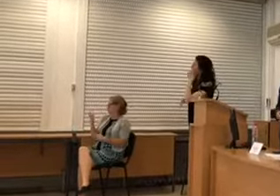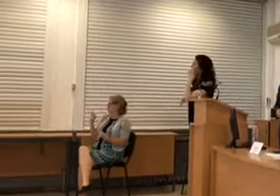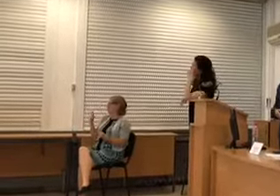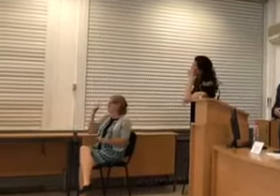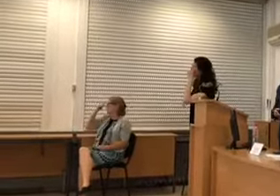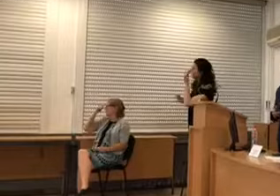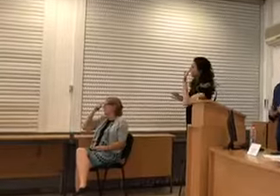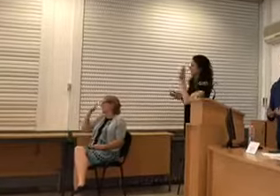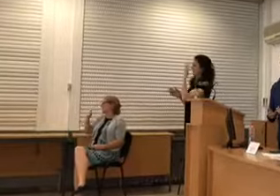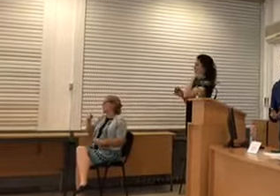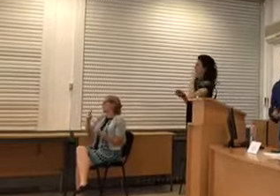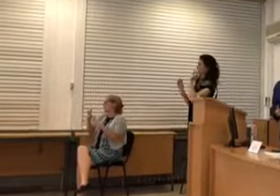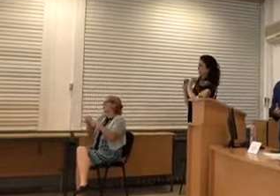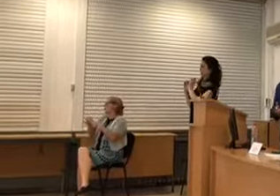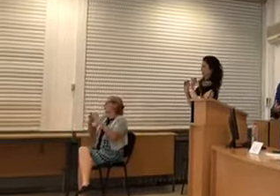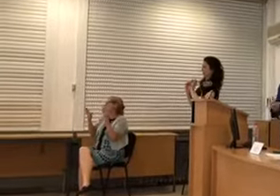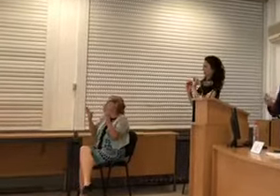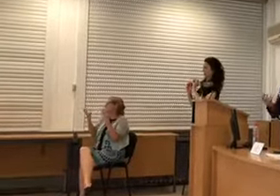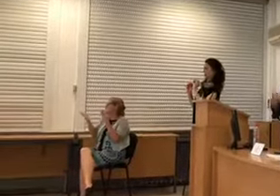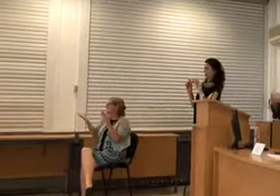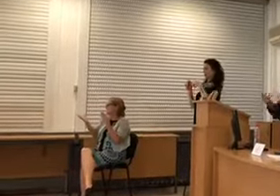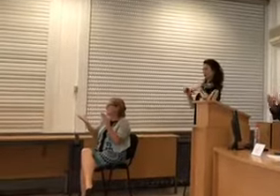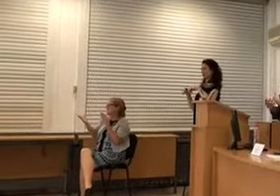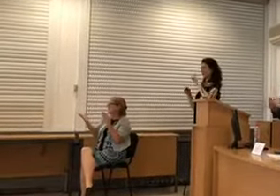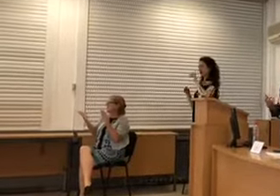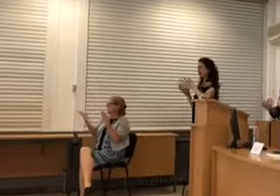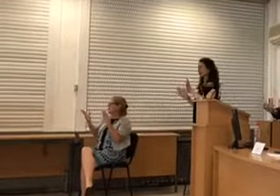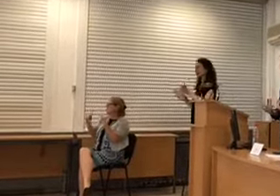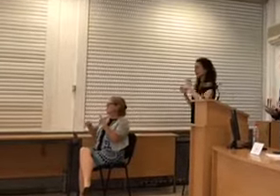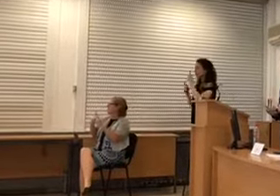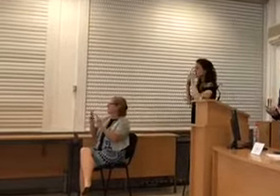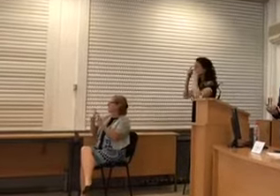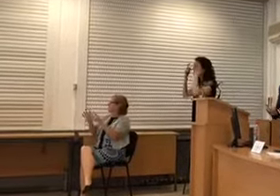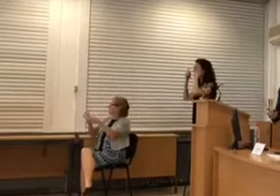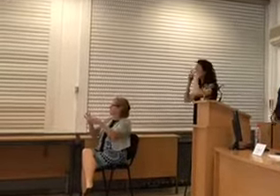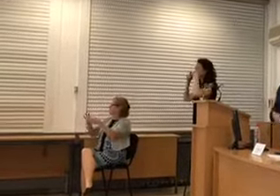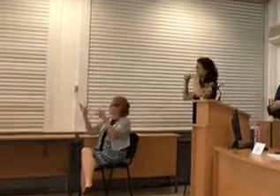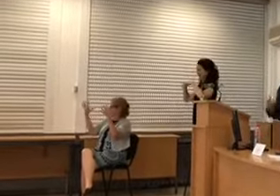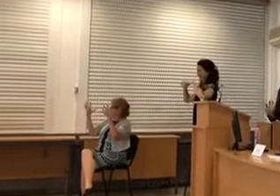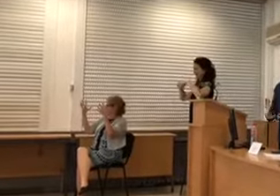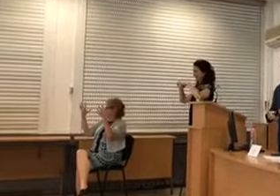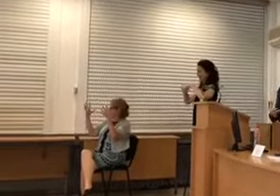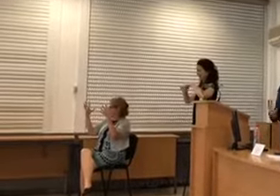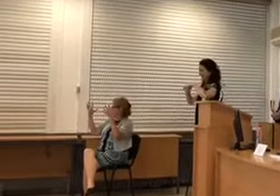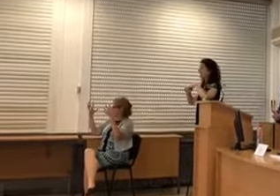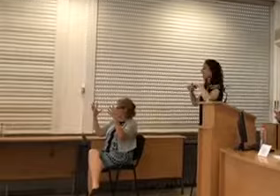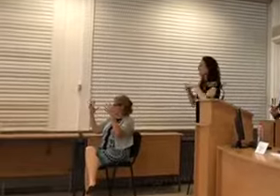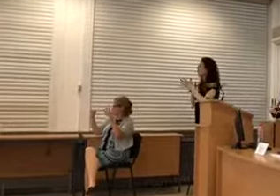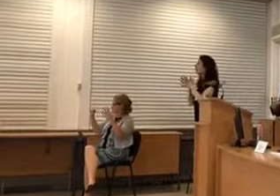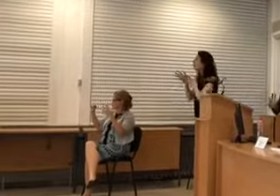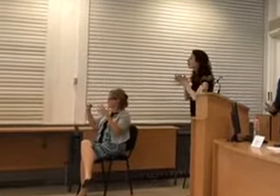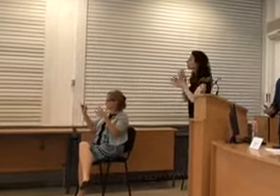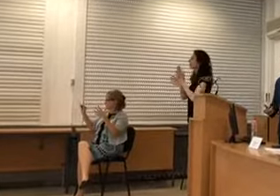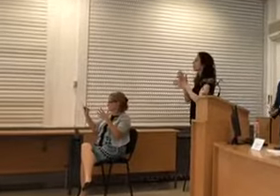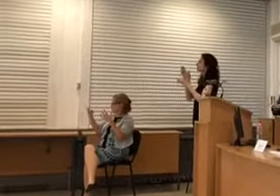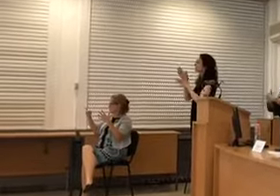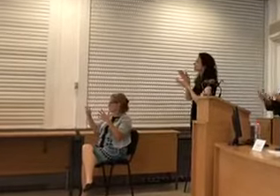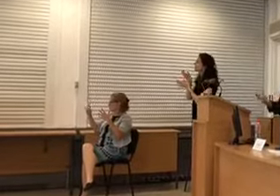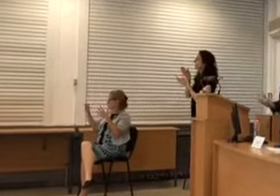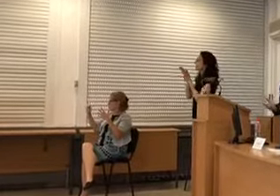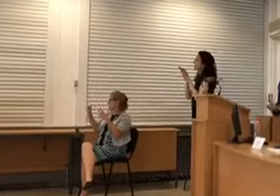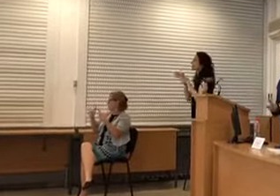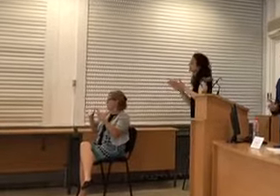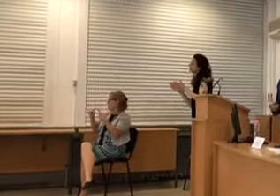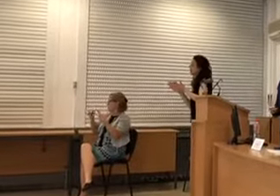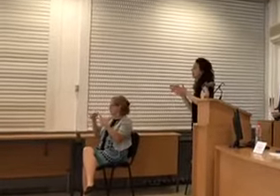very often. When people split, now internet, social media, YouTube or